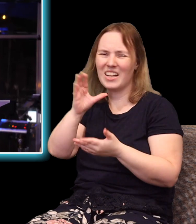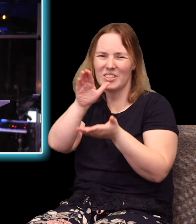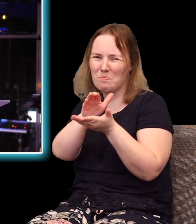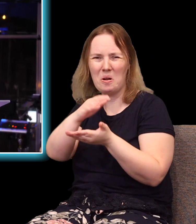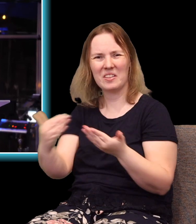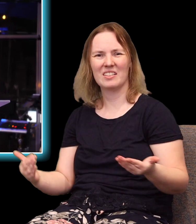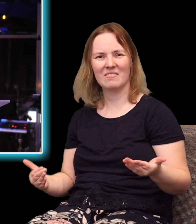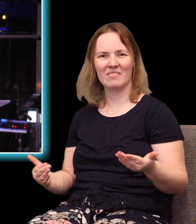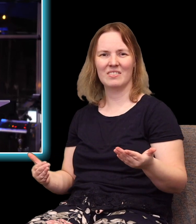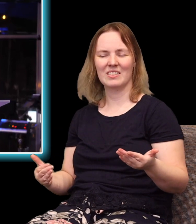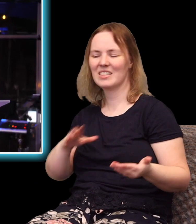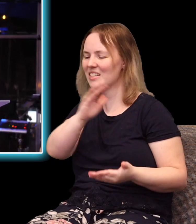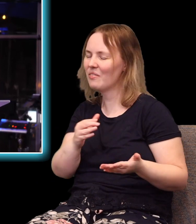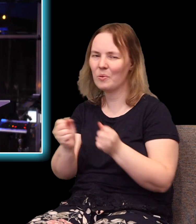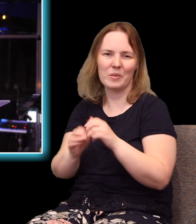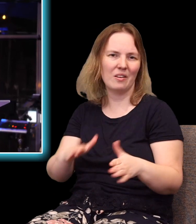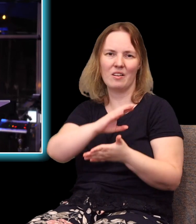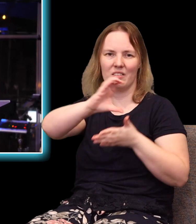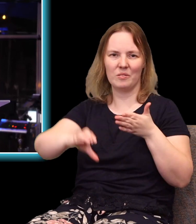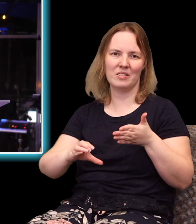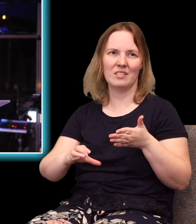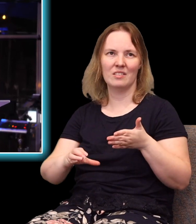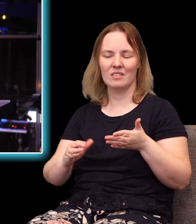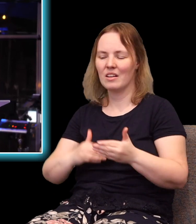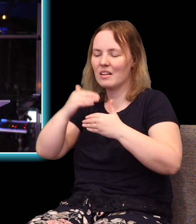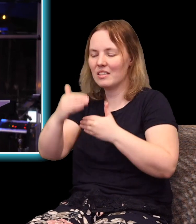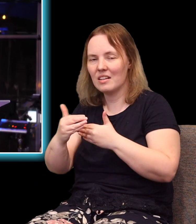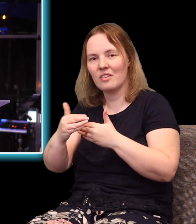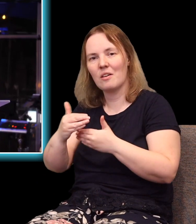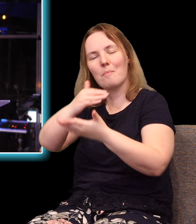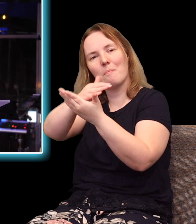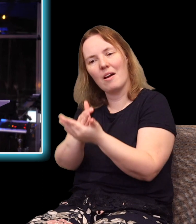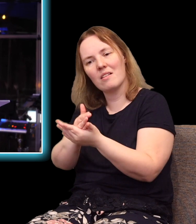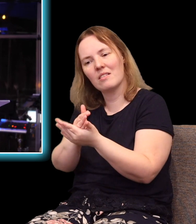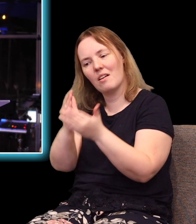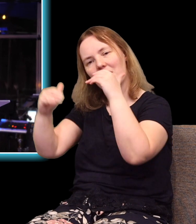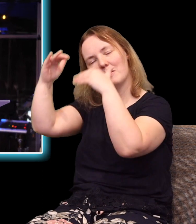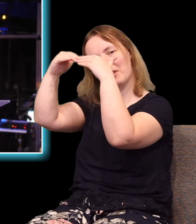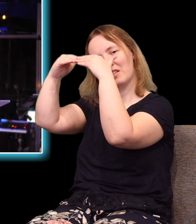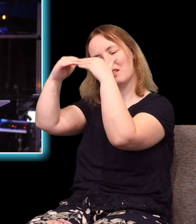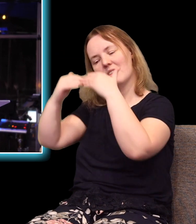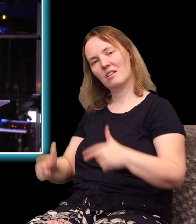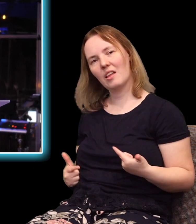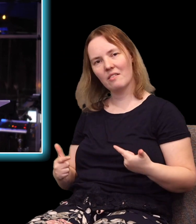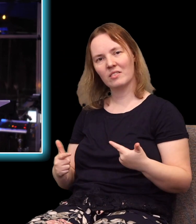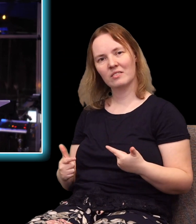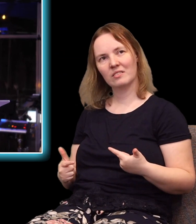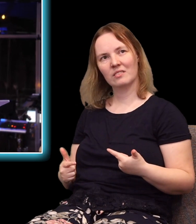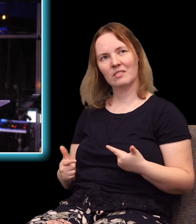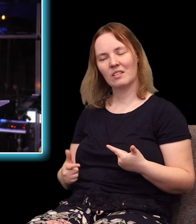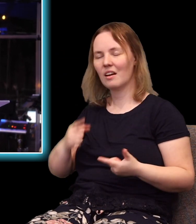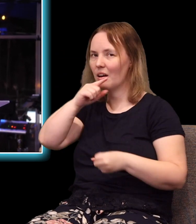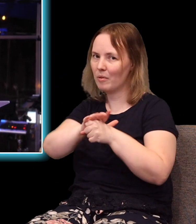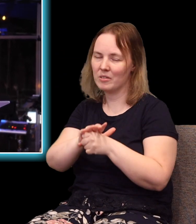no small thing. It's never without consequence. It's always another piece of what he's building in our life.